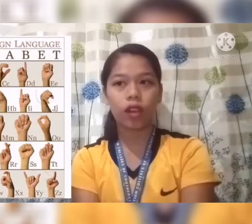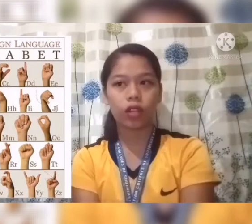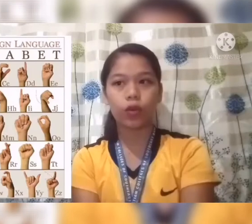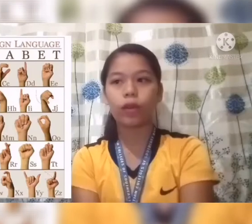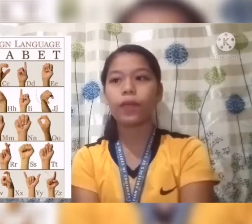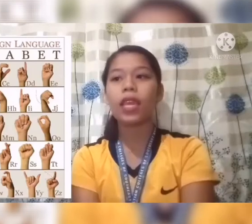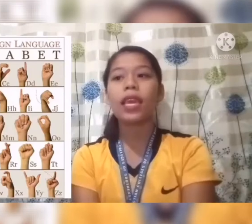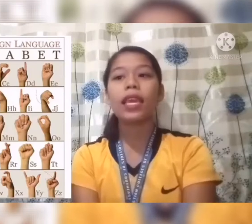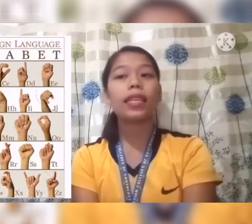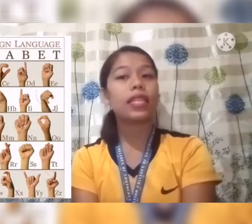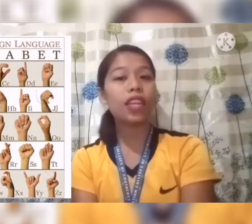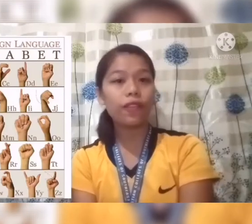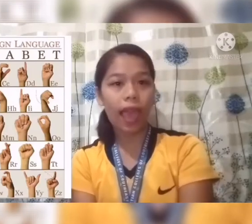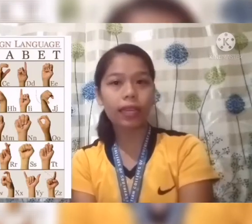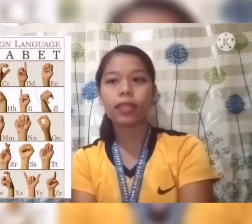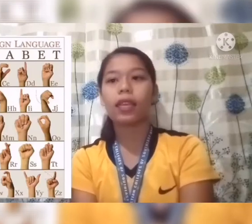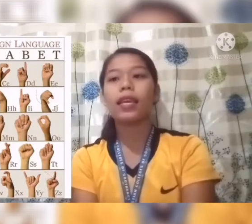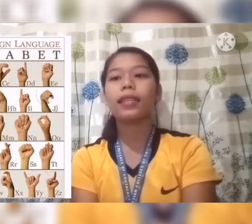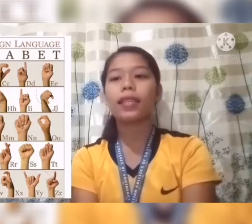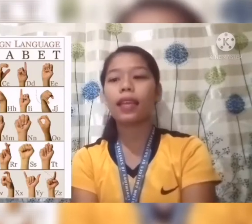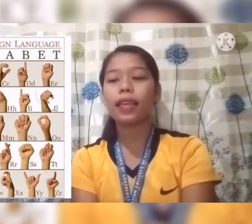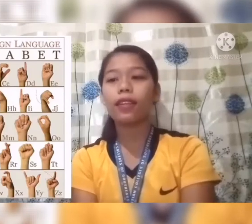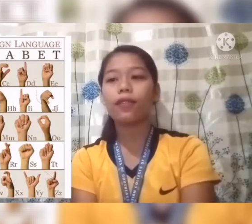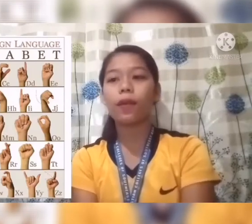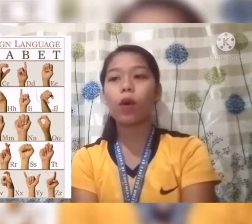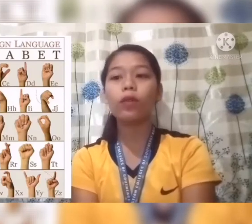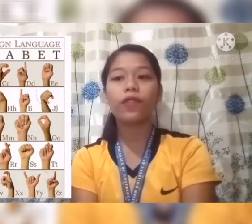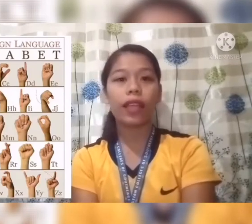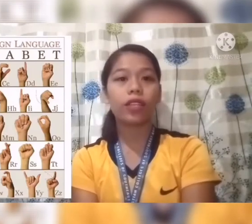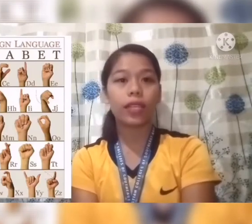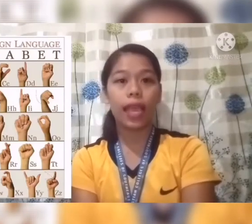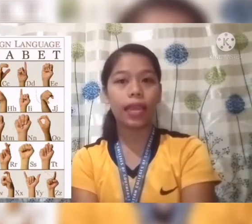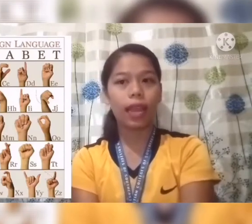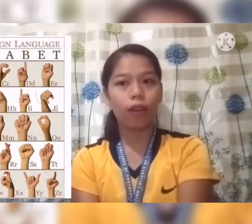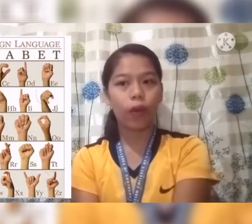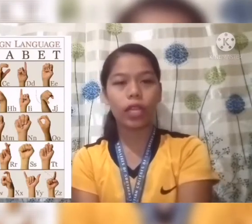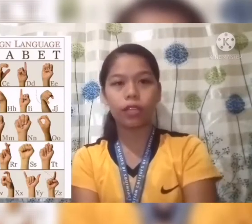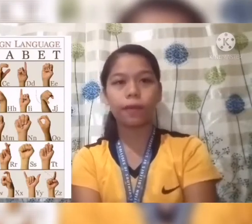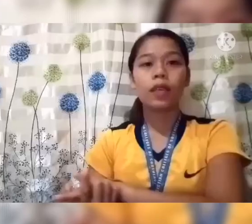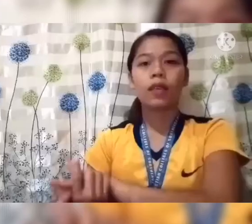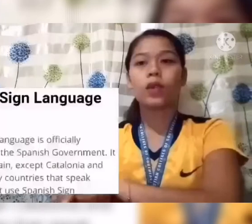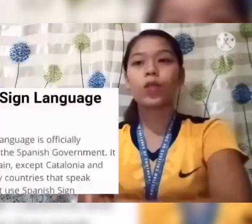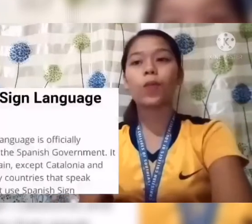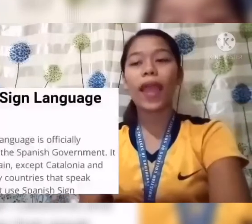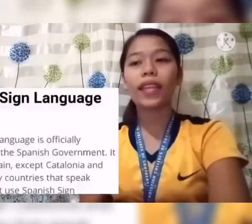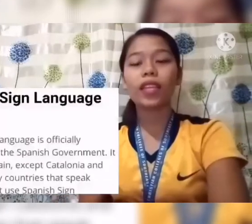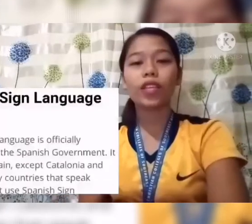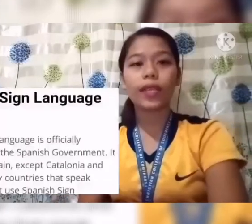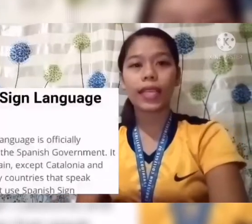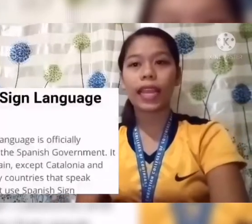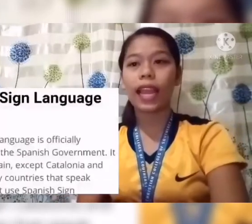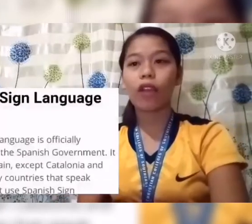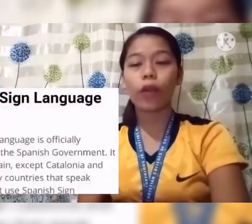structure. It is in fact descended from Old French Sign Language, so Spanish Sign Language